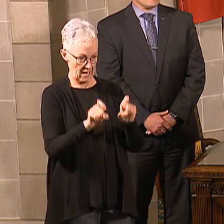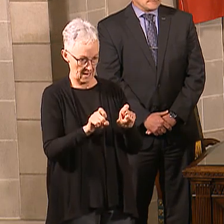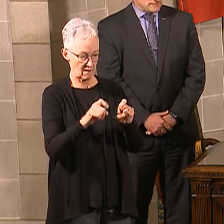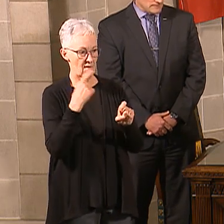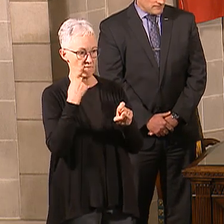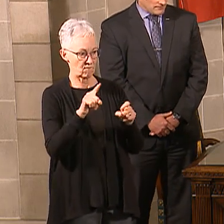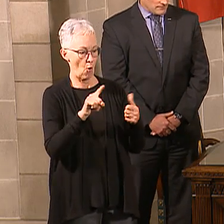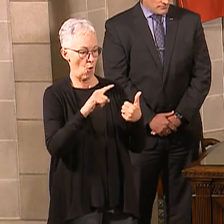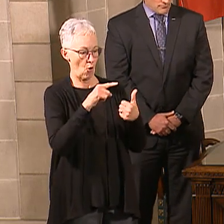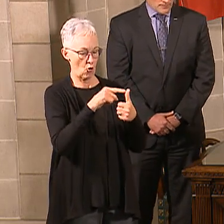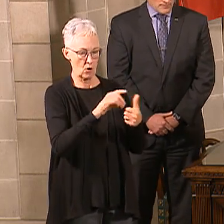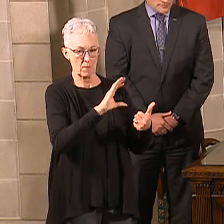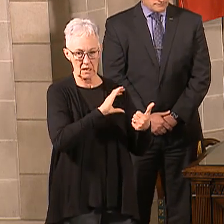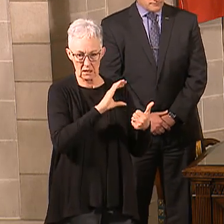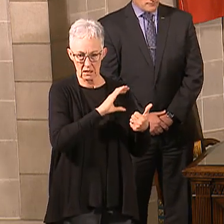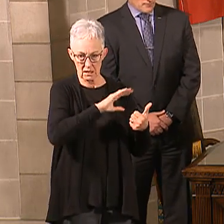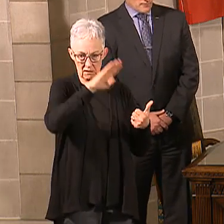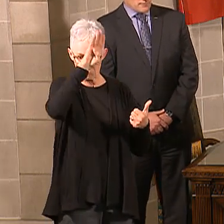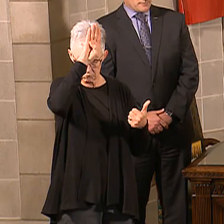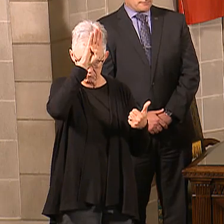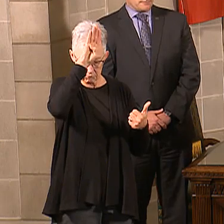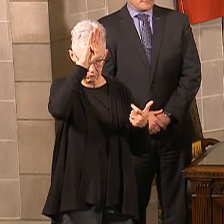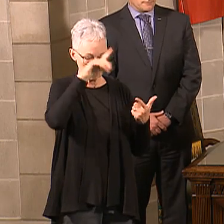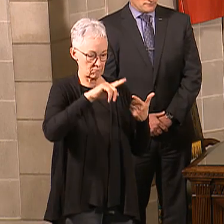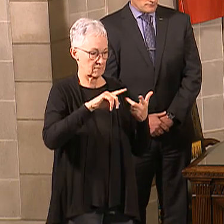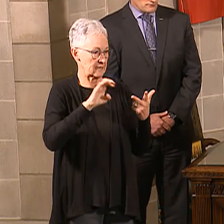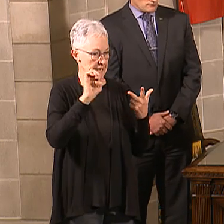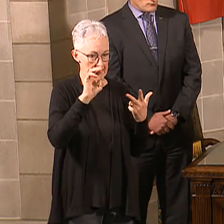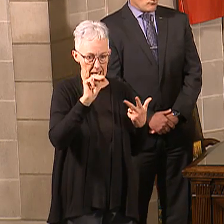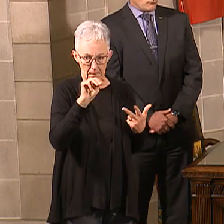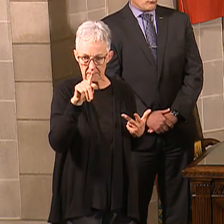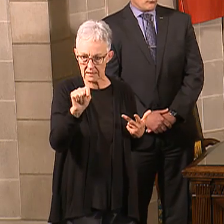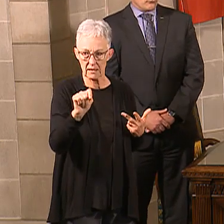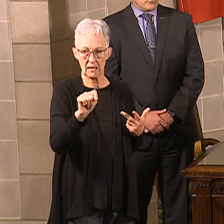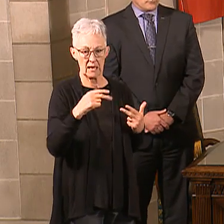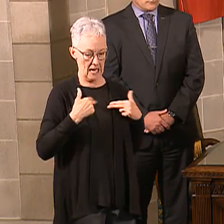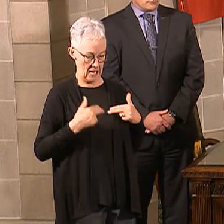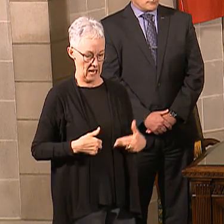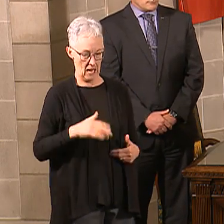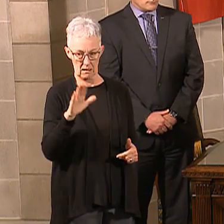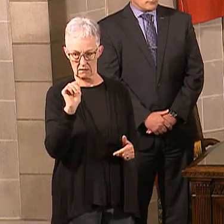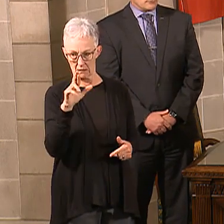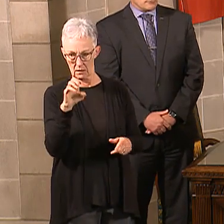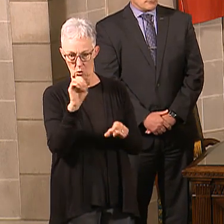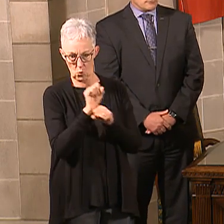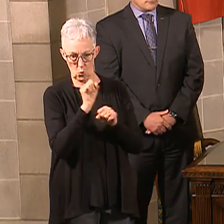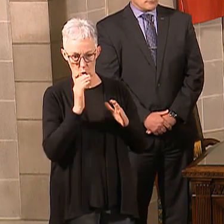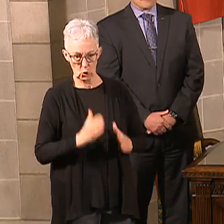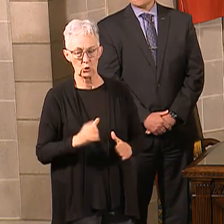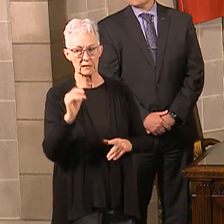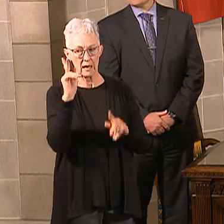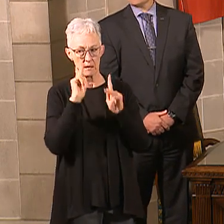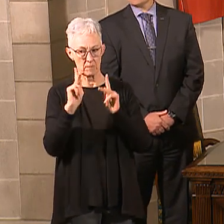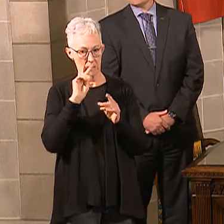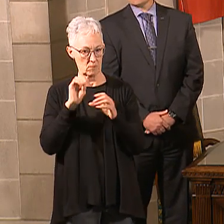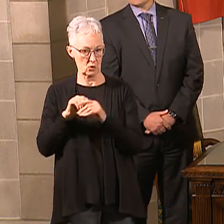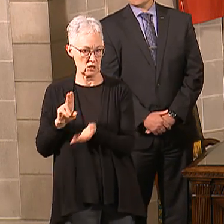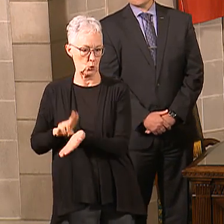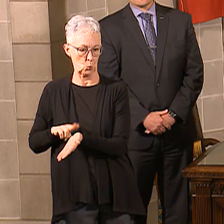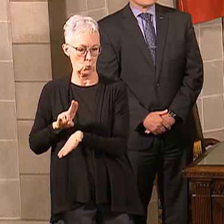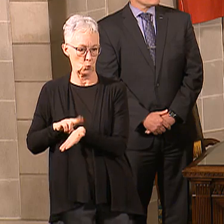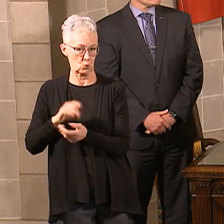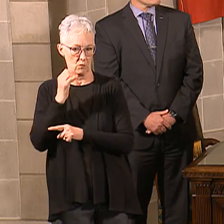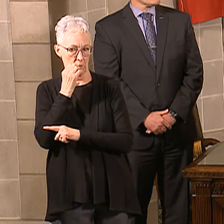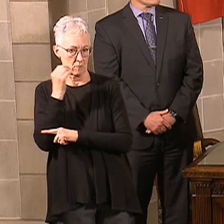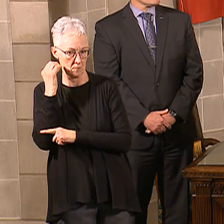police, firefighters, EMT, healthcare workers, and then folks in our nursing home facilities. Again, the people who are either going to be dealing